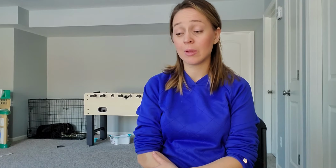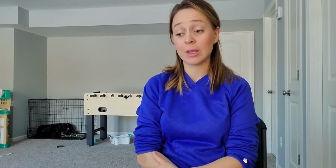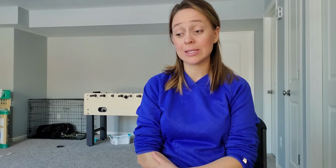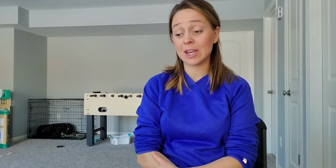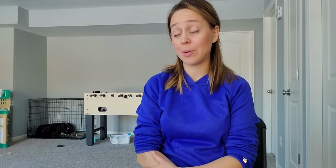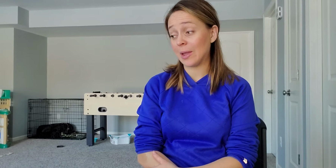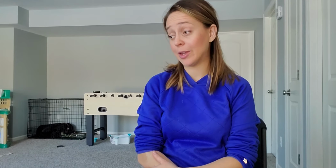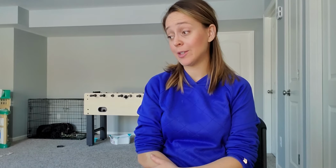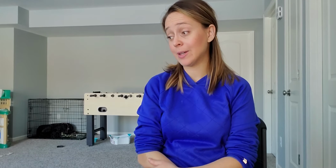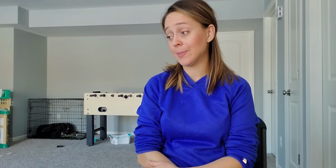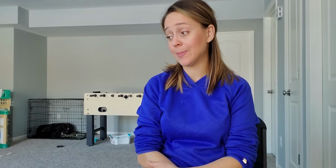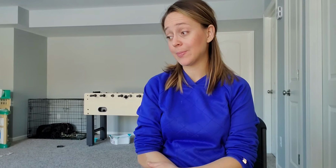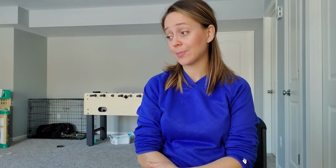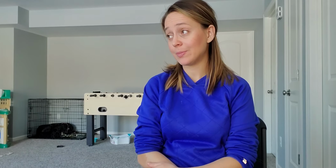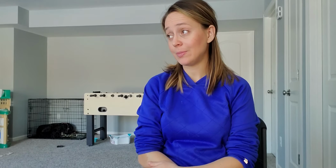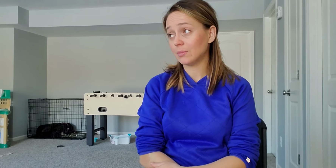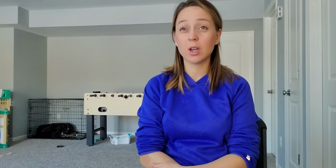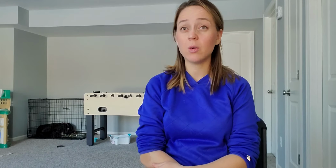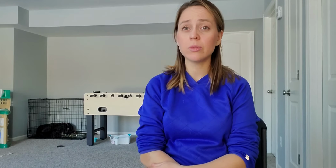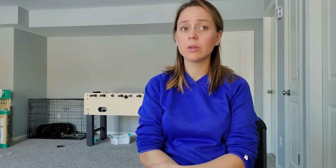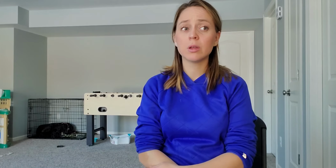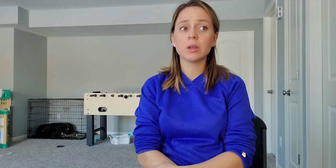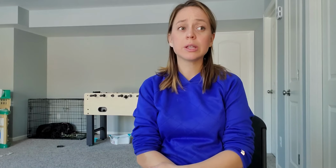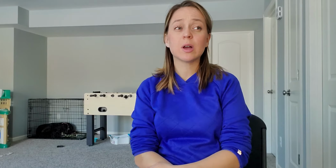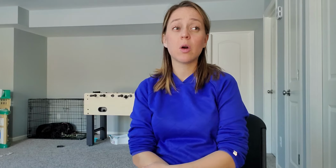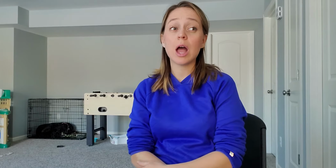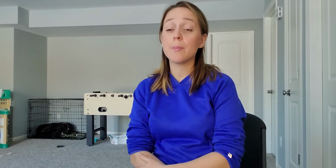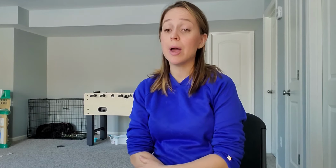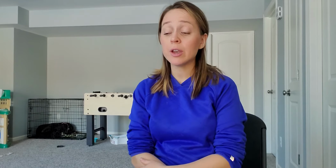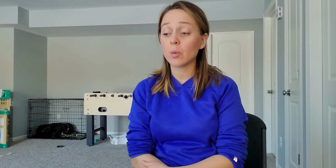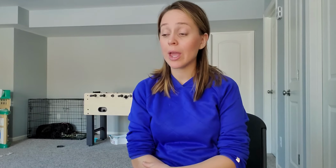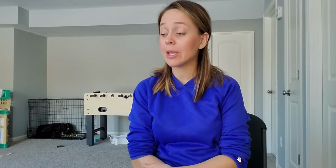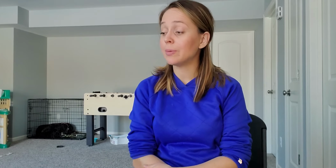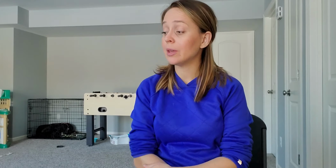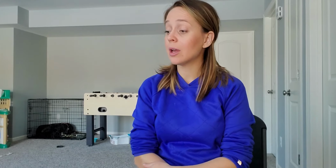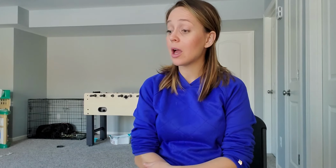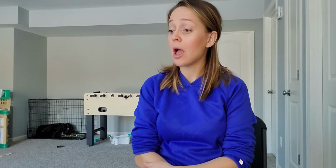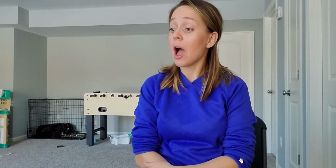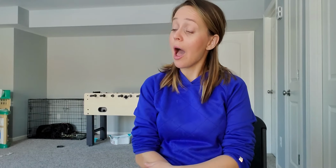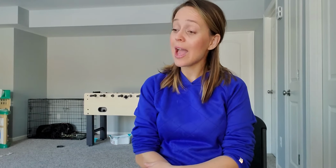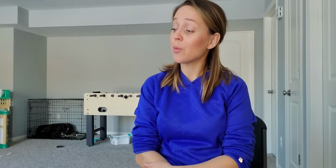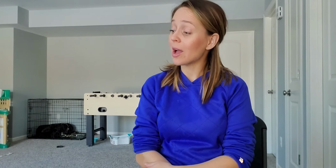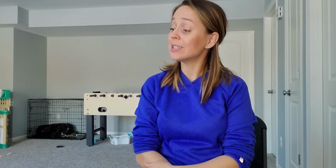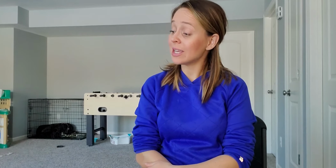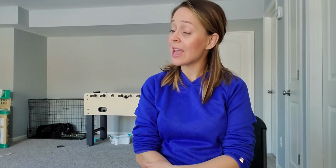Is that a polite way to do it? No. No? So a better way could be, I want to eat